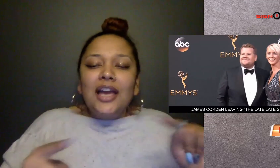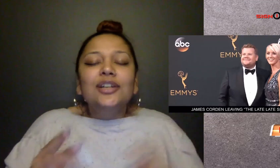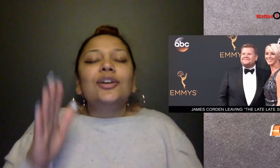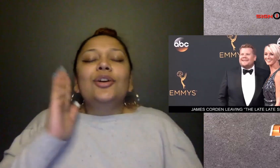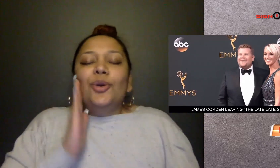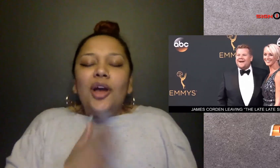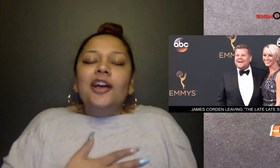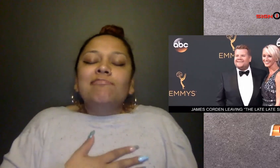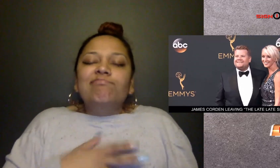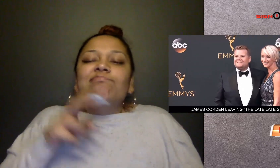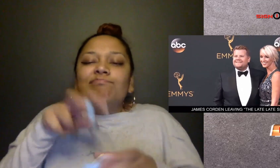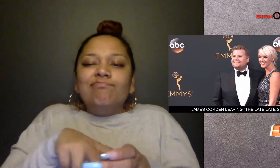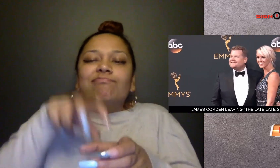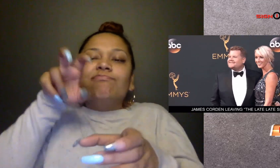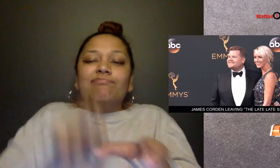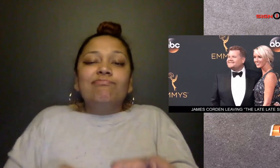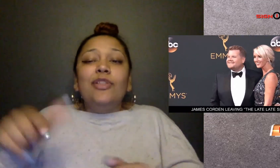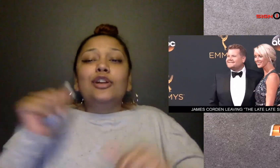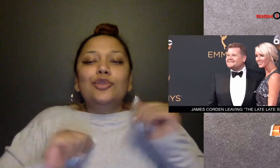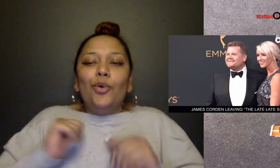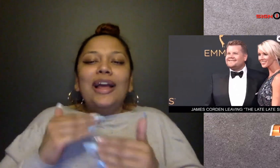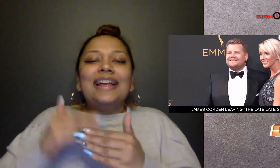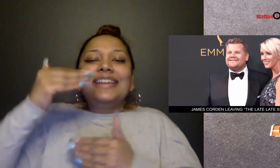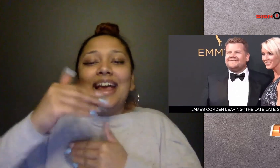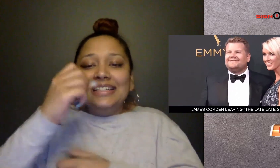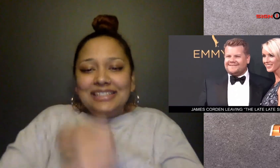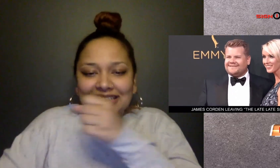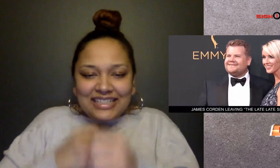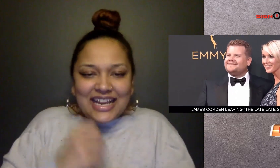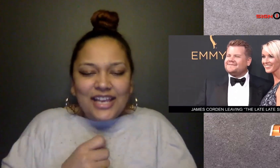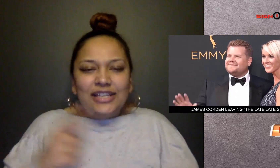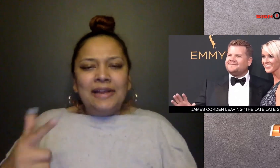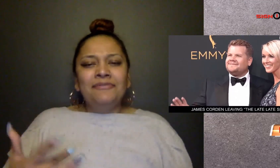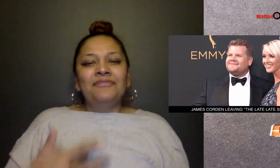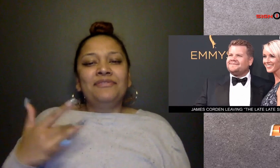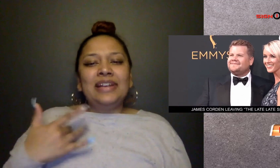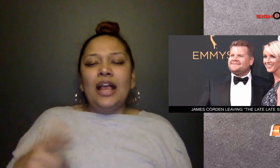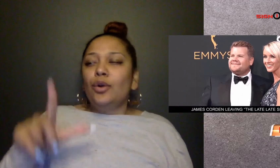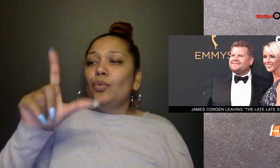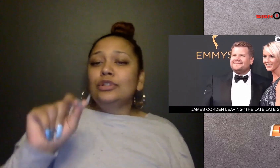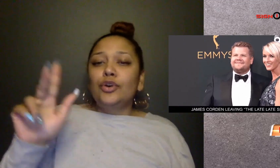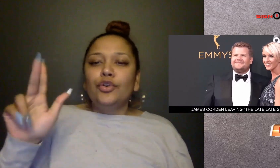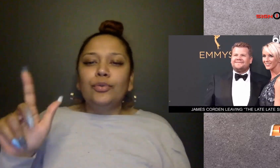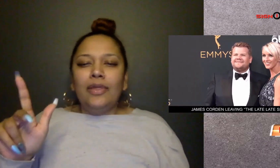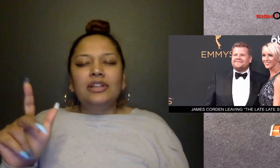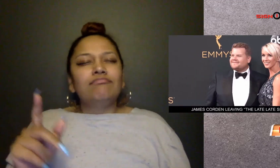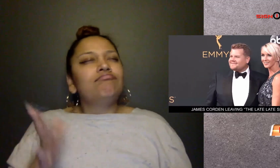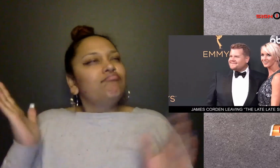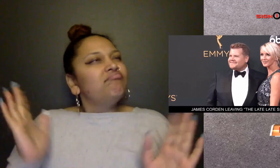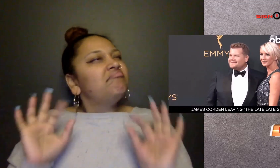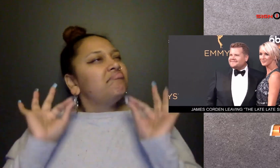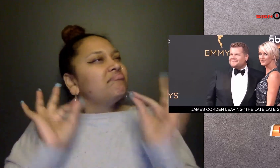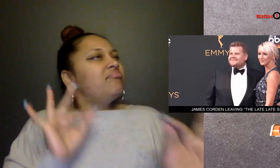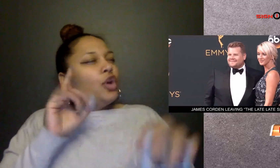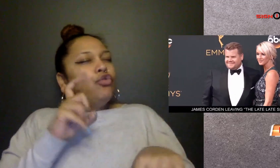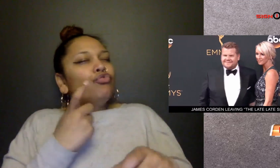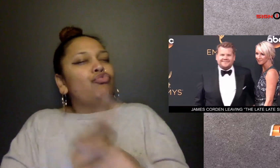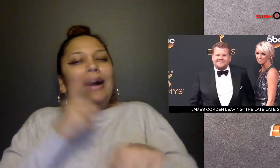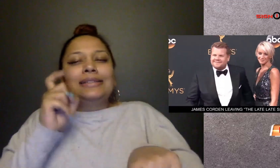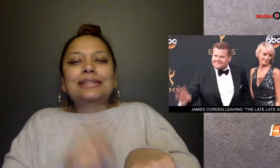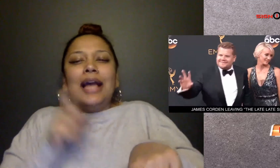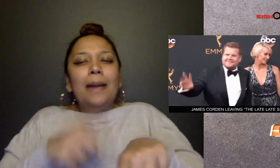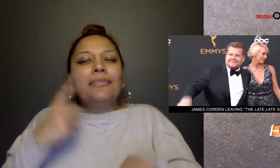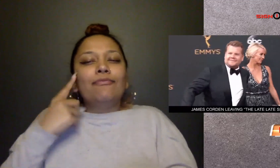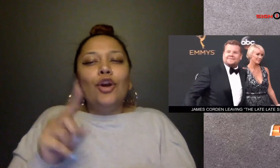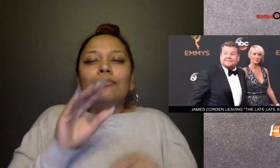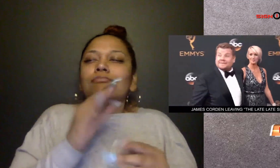during Thursday's show he announced he will leave the show next year he said he feels 2023 is the right